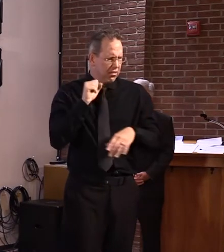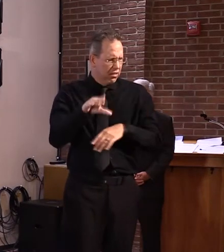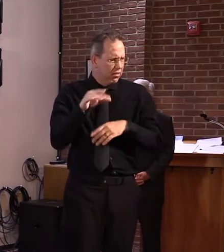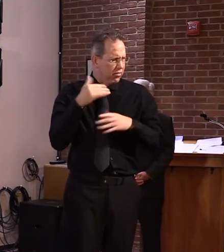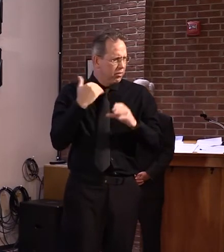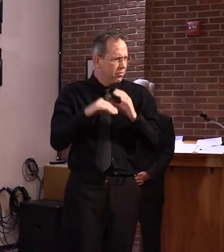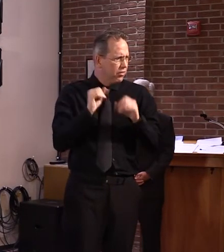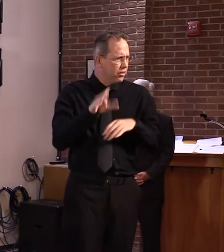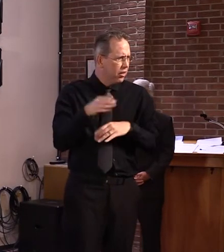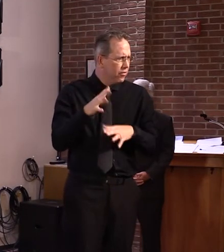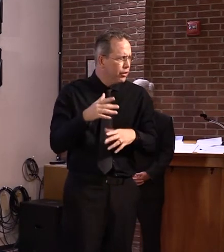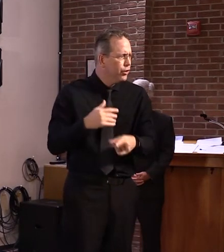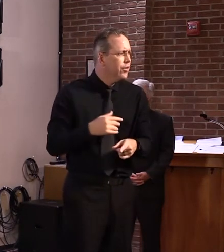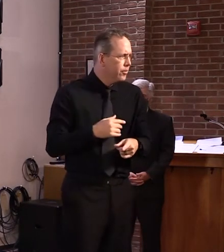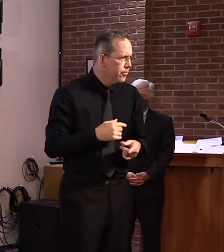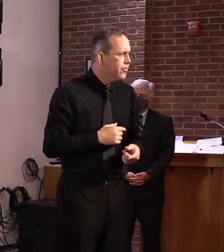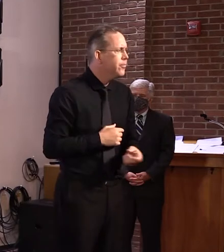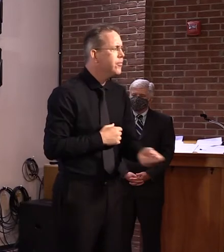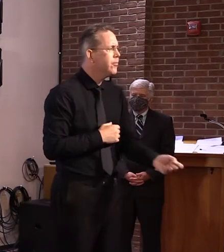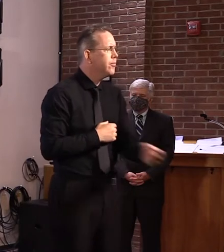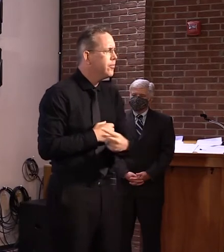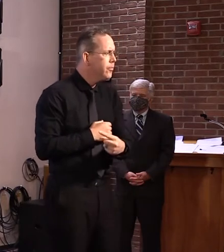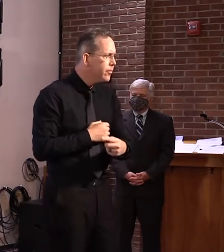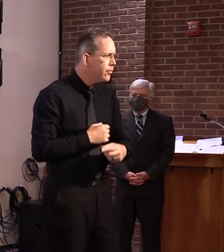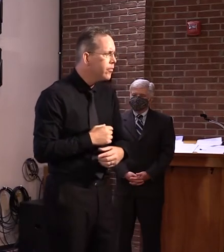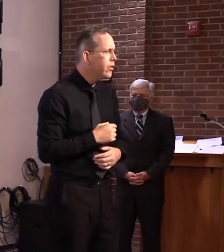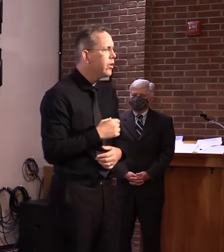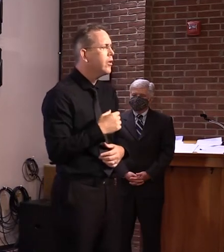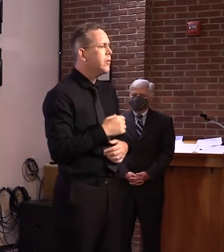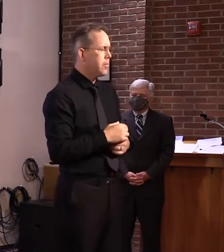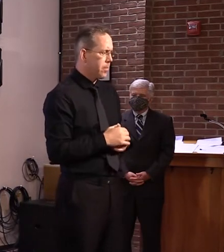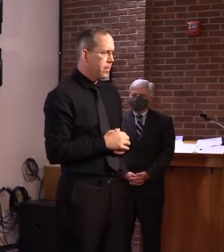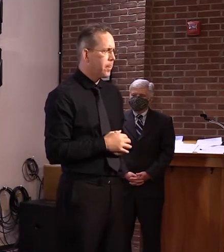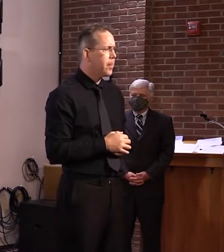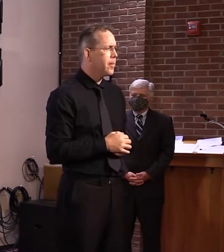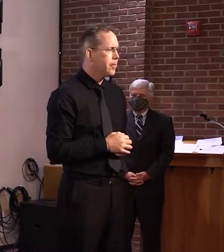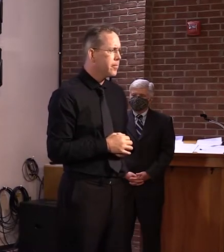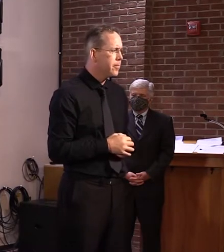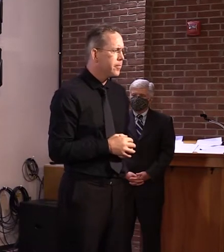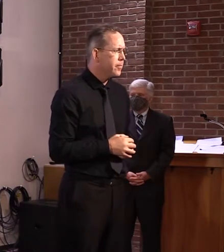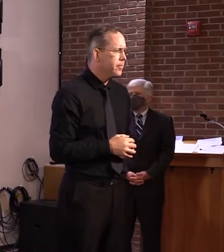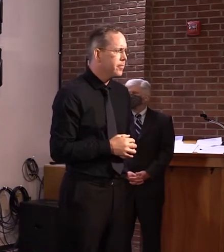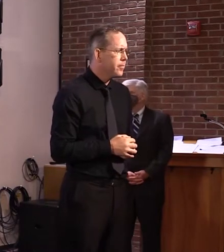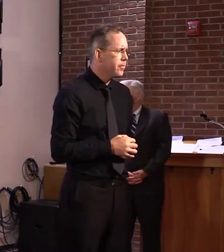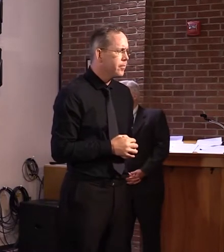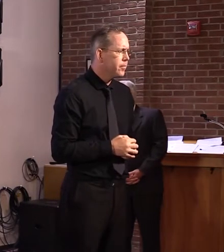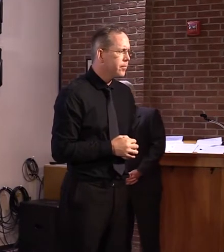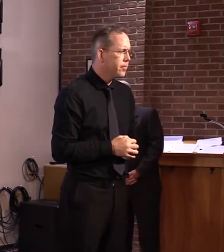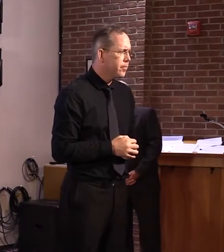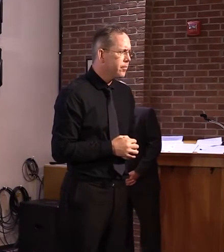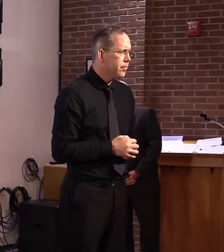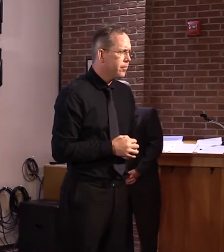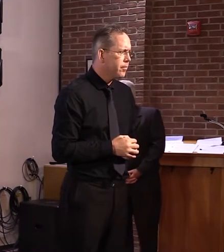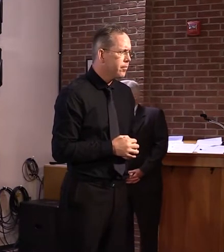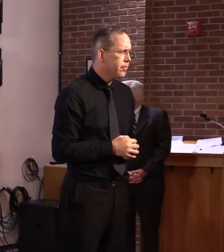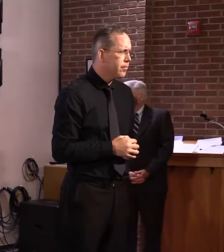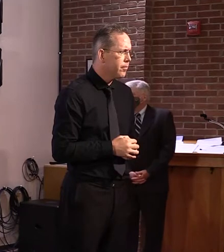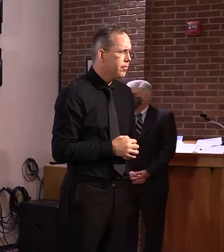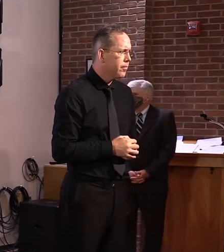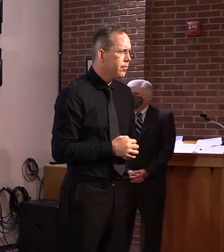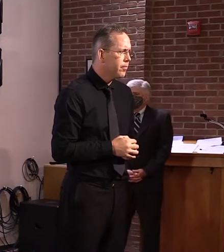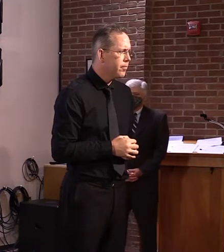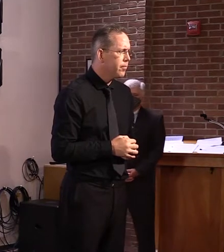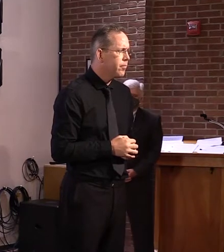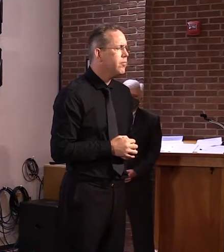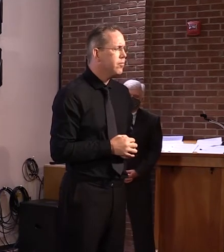case. And I'm still wondering why the state isn't putting out information on current cases per county or municipality